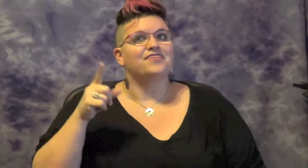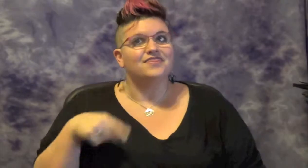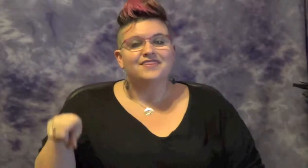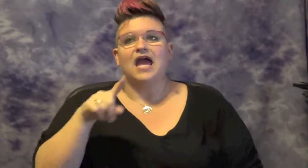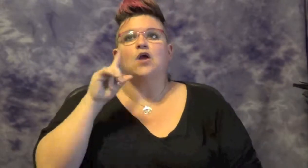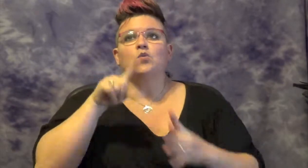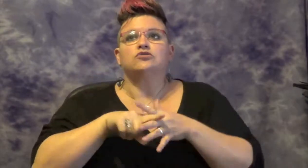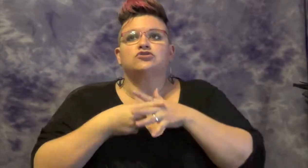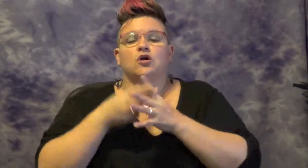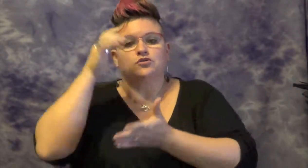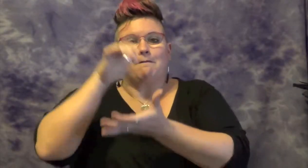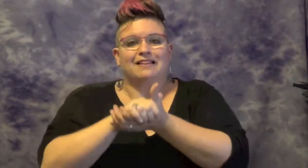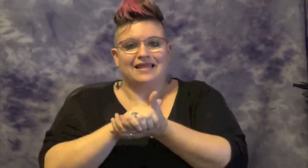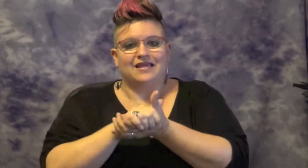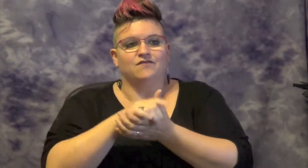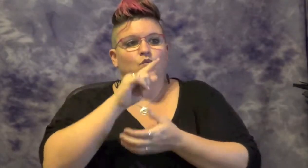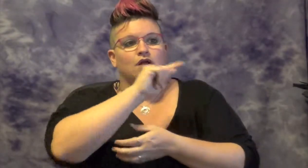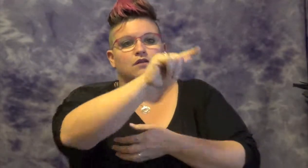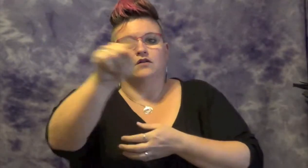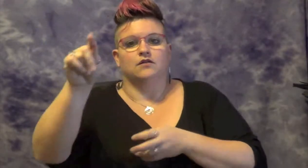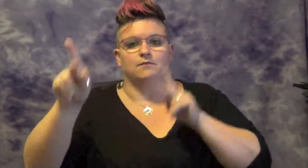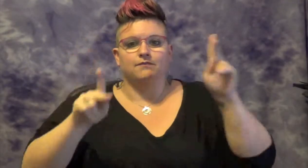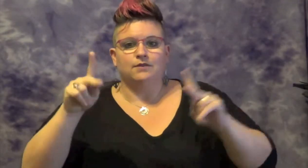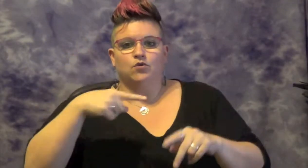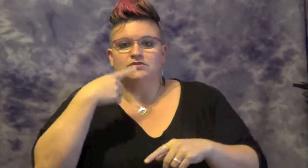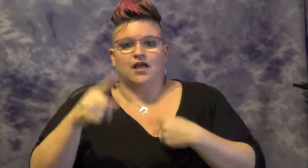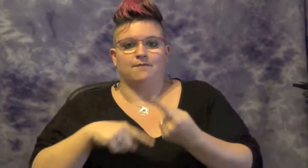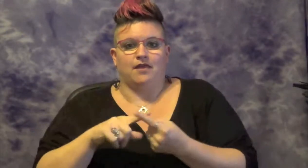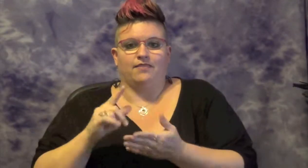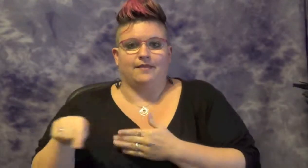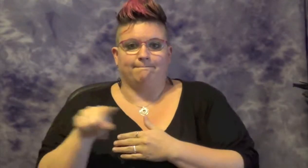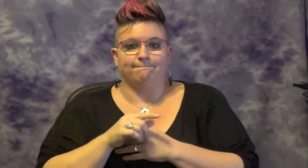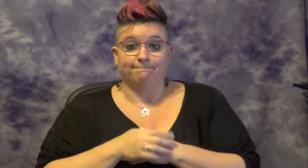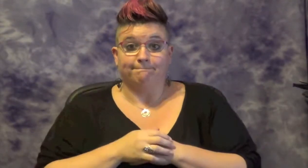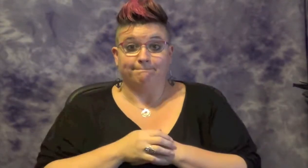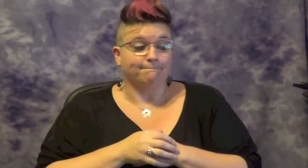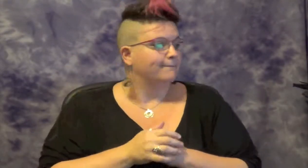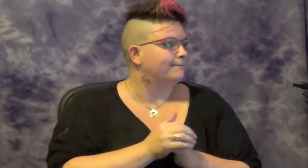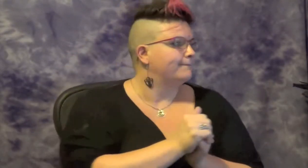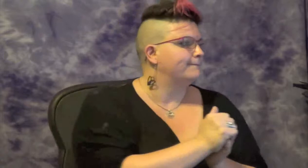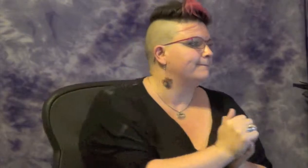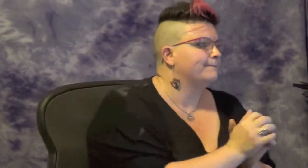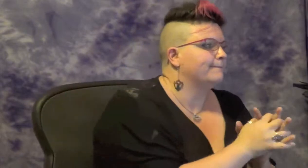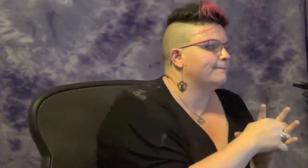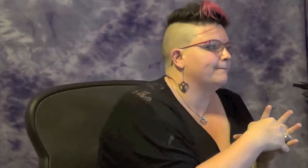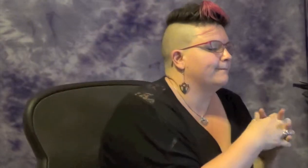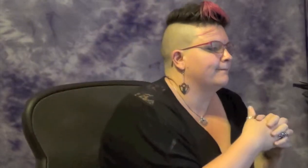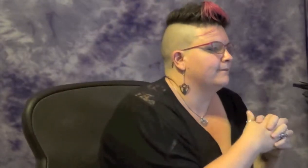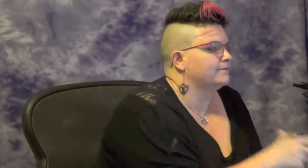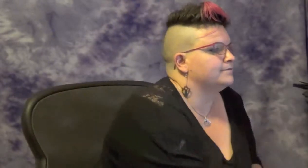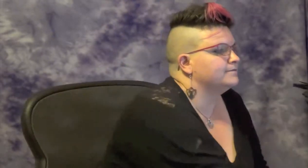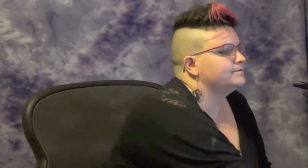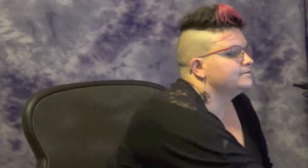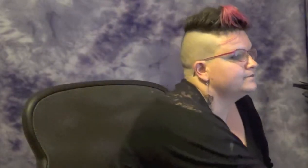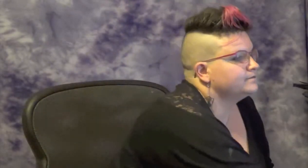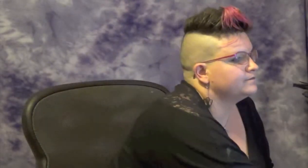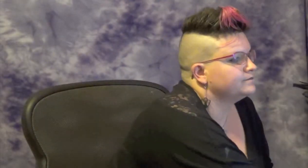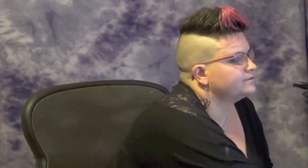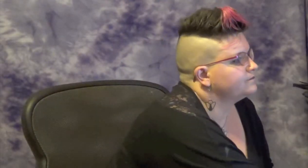oppression, I'm going to be oppressed. And then they actually believe that they can't succeed, and they believe what other people say about